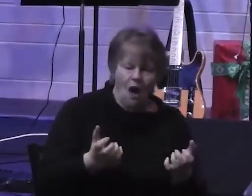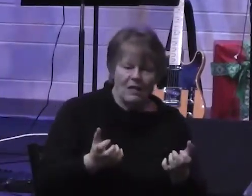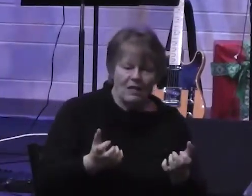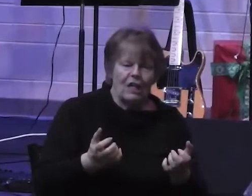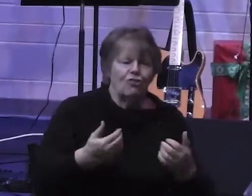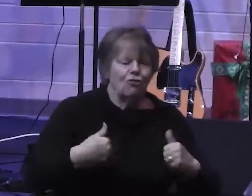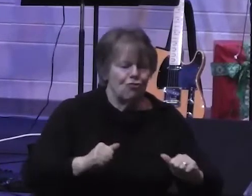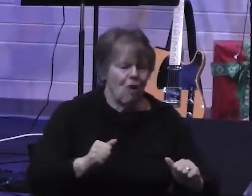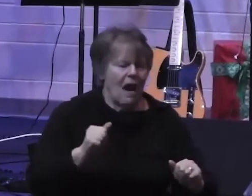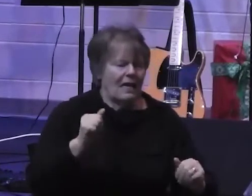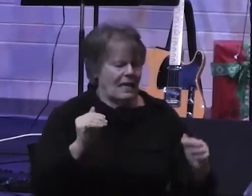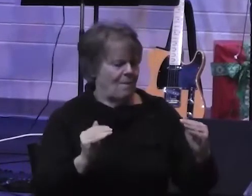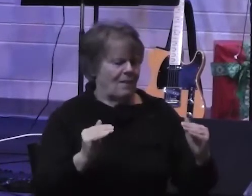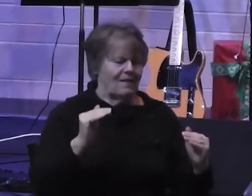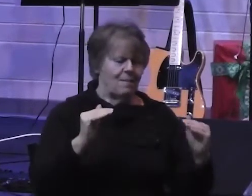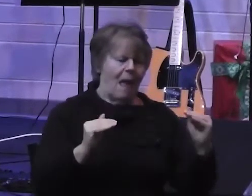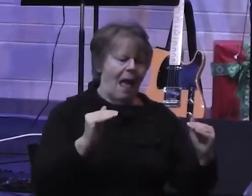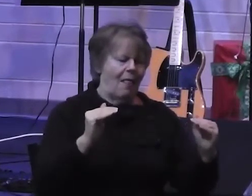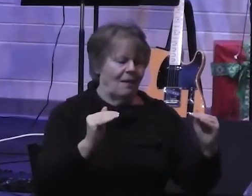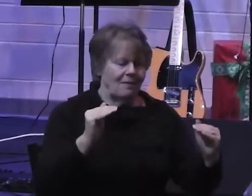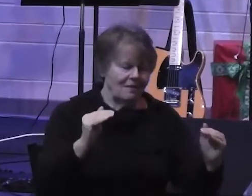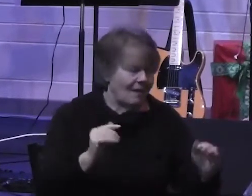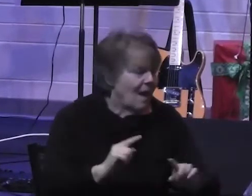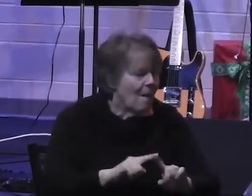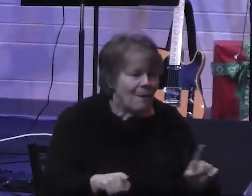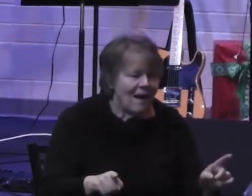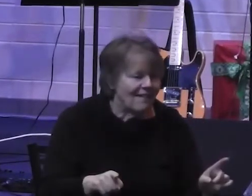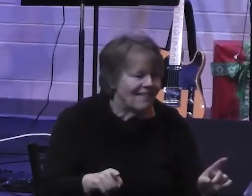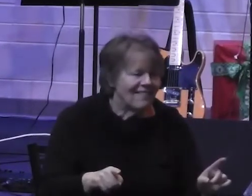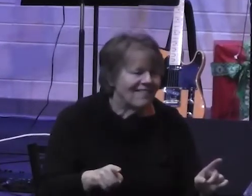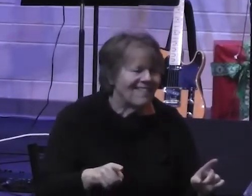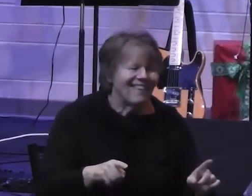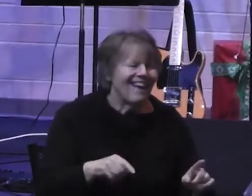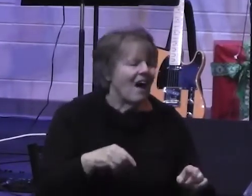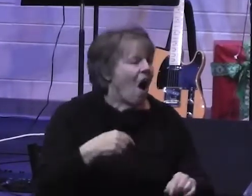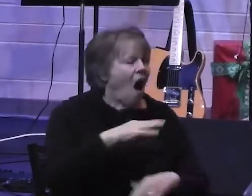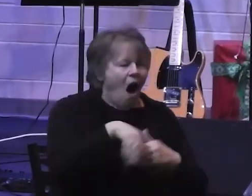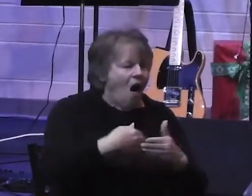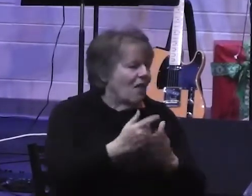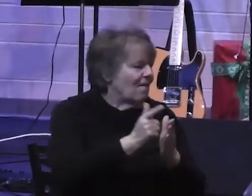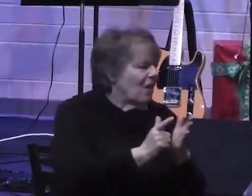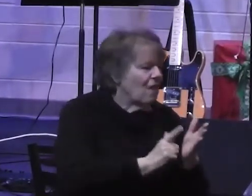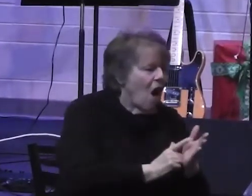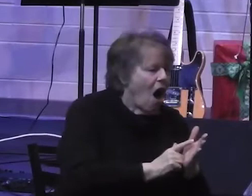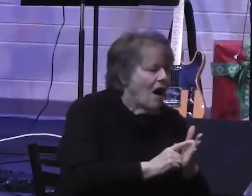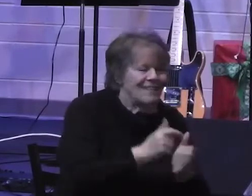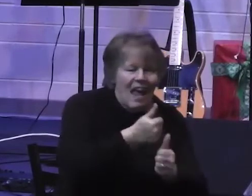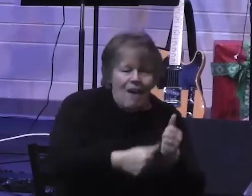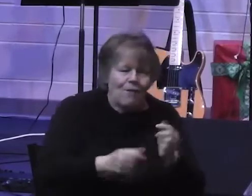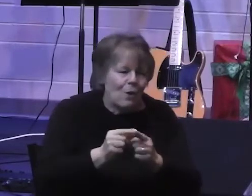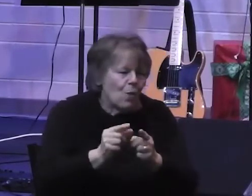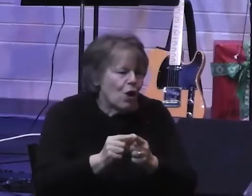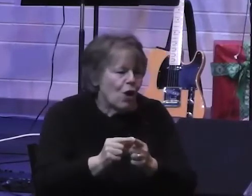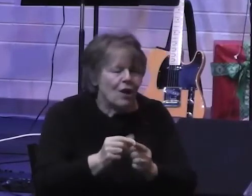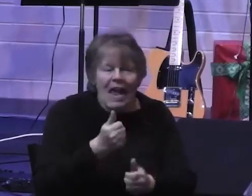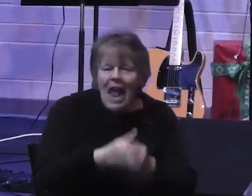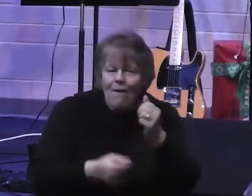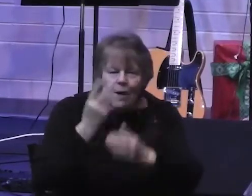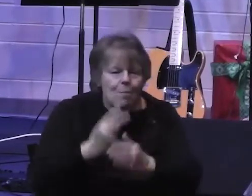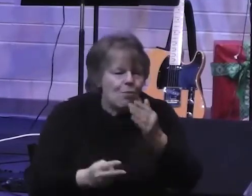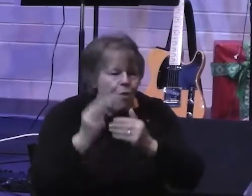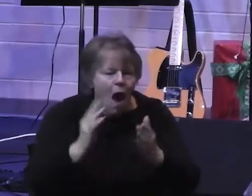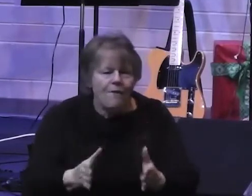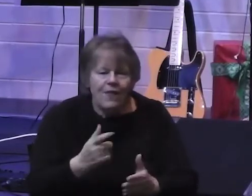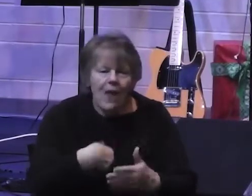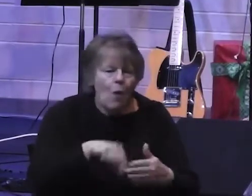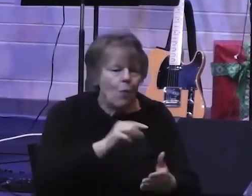everything in balance, but here's what I'm going to do. He says, I'm going to go and I'm just going to wrap it all up. Every single one of the laws, every word from every prophet, everything we've learned from